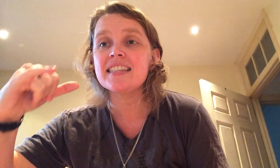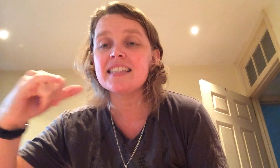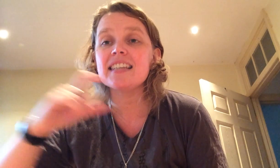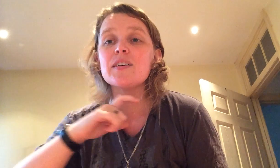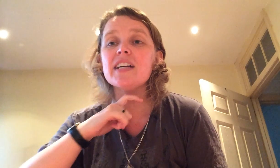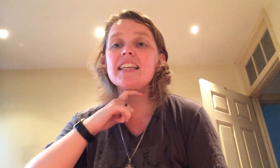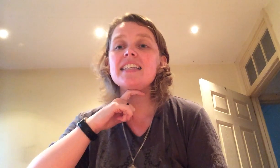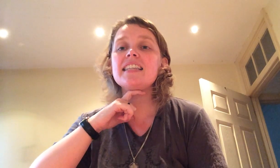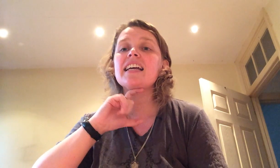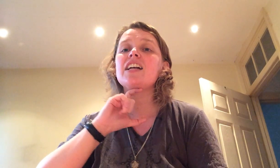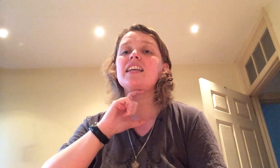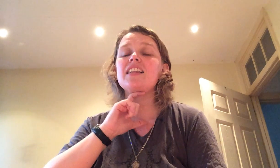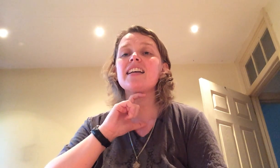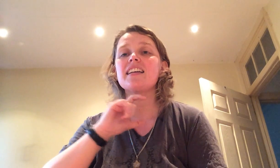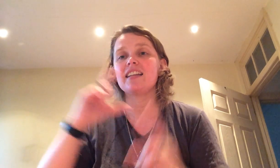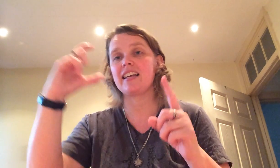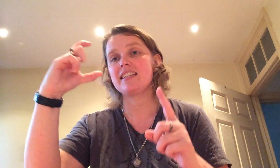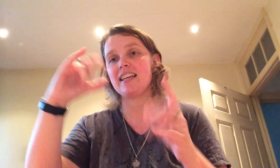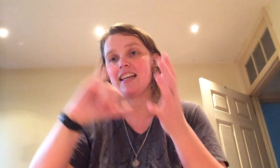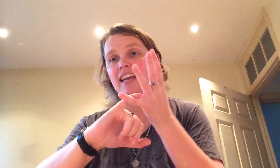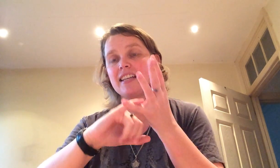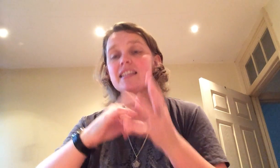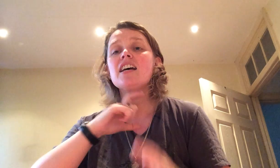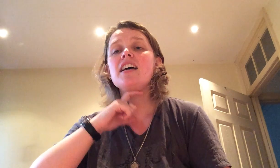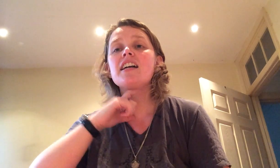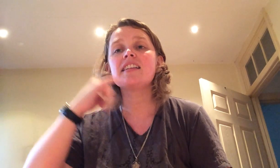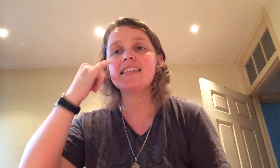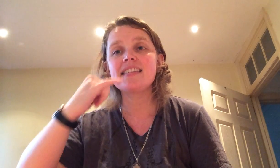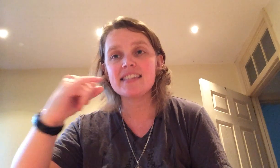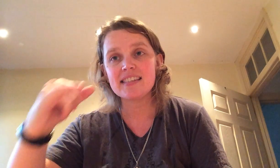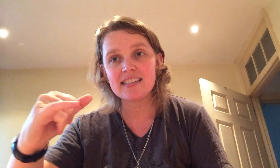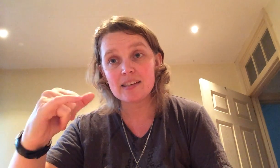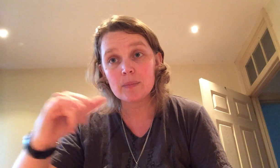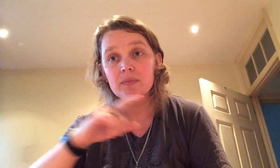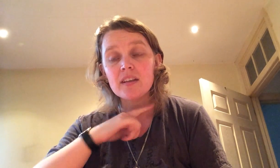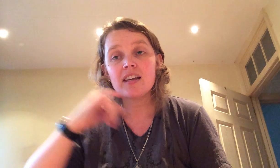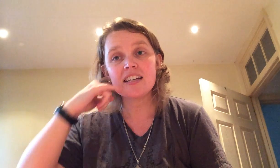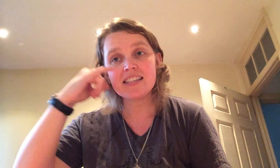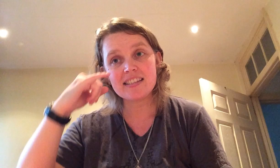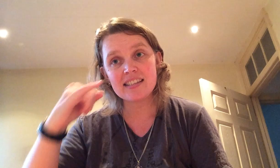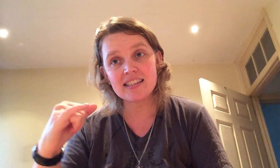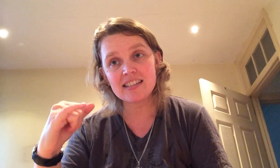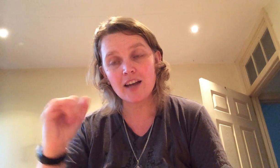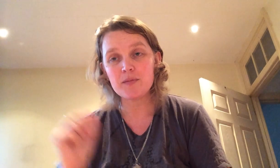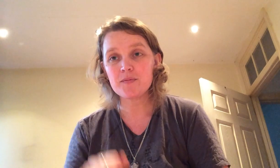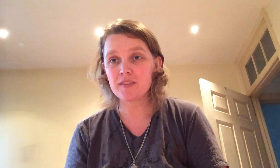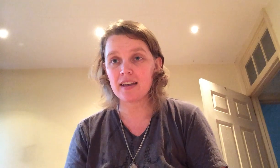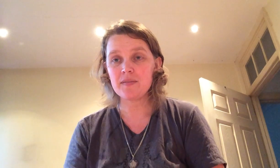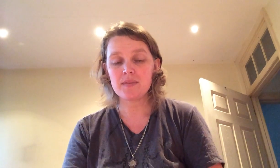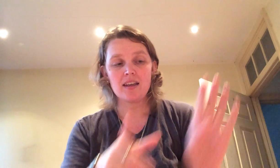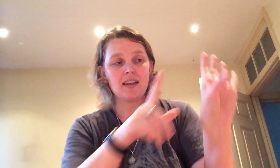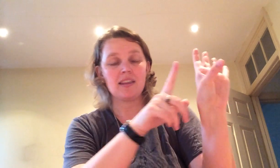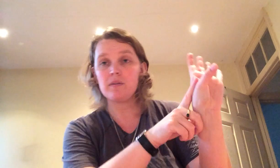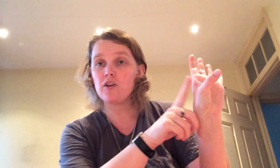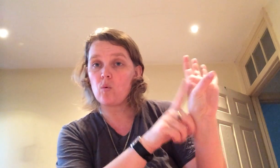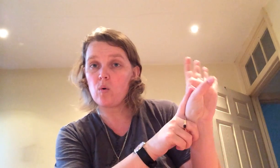X. So like a C and an S. X. X. Yeah. And then we've got